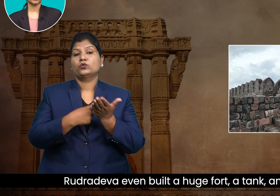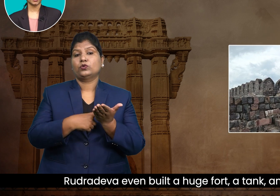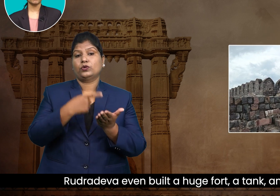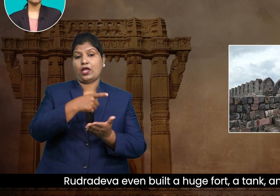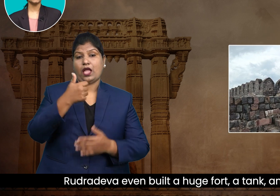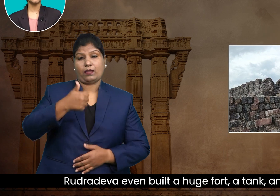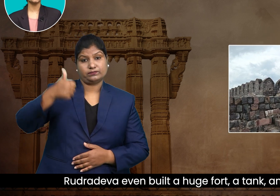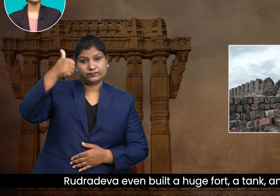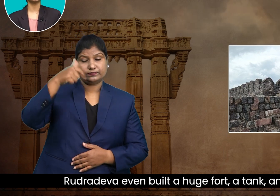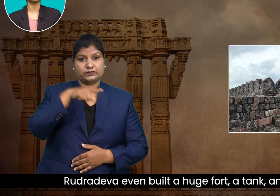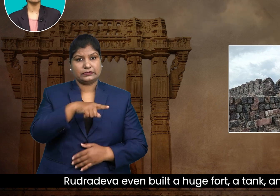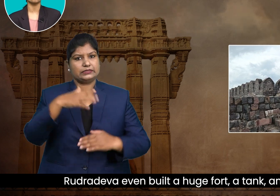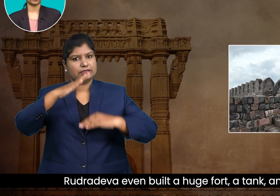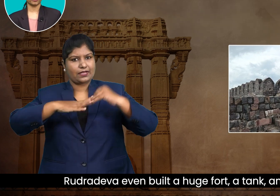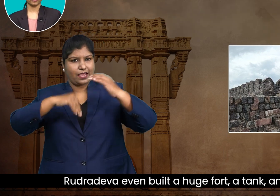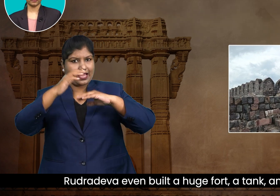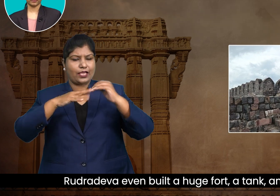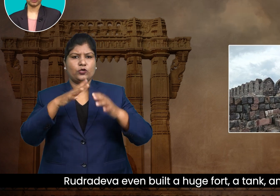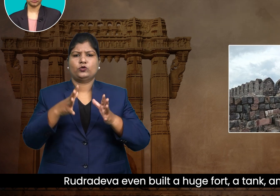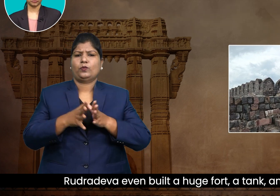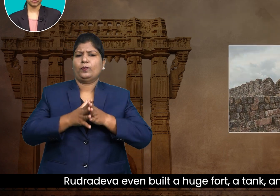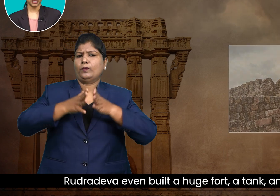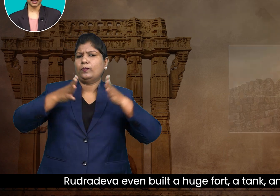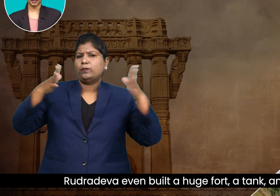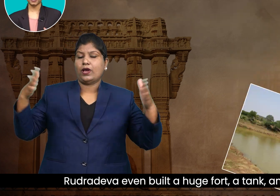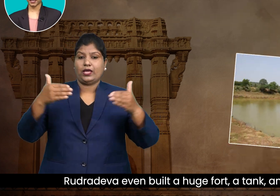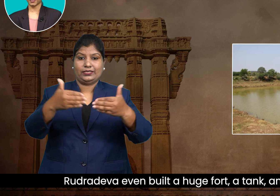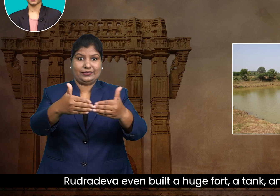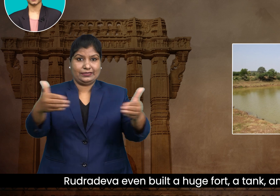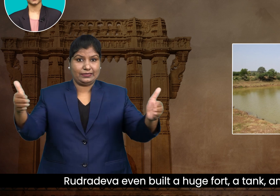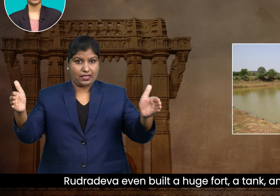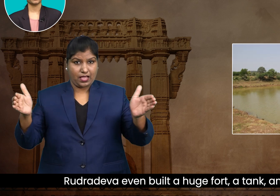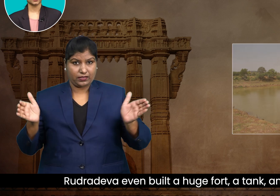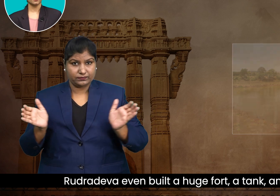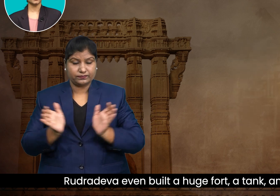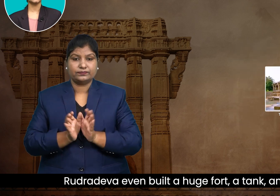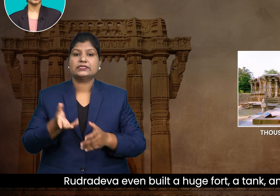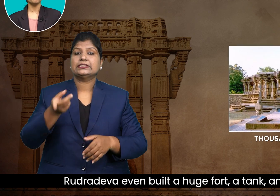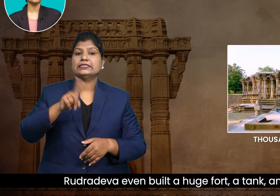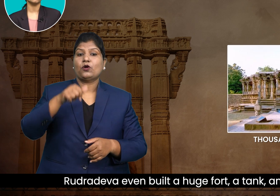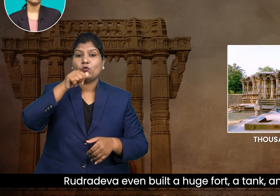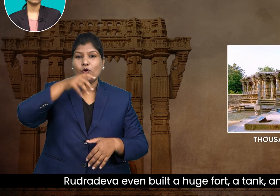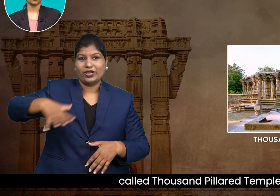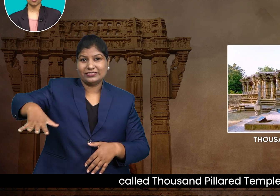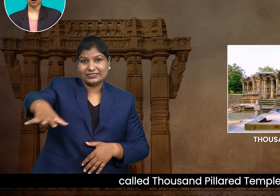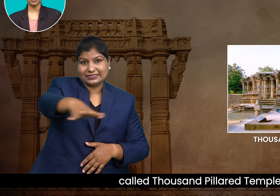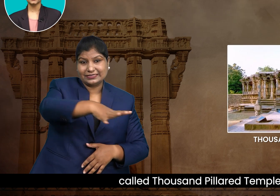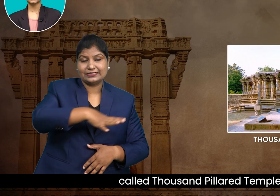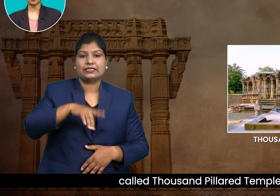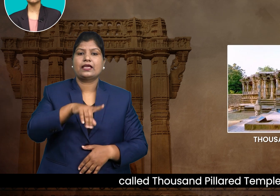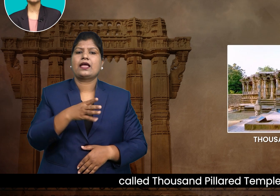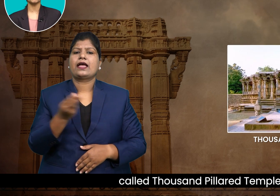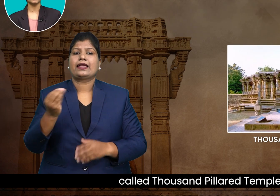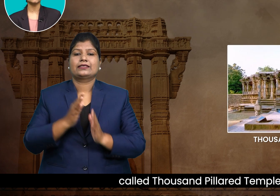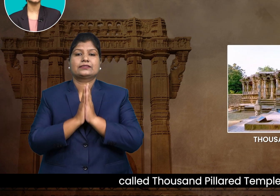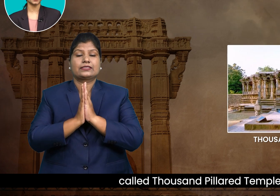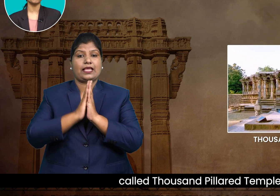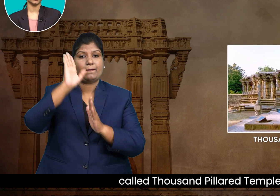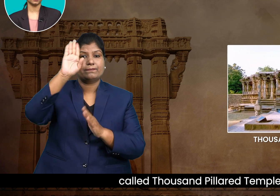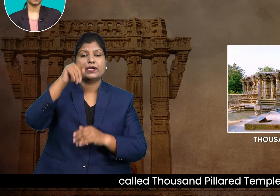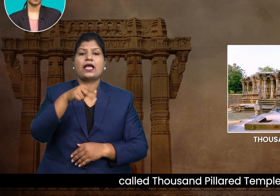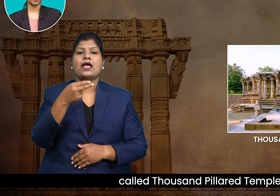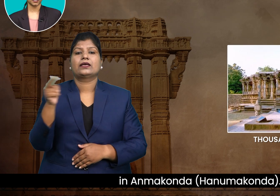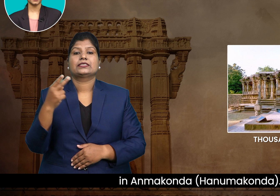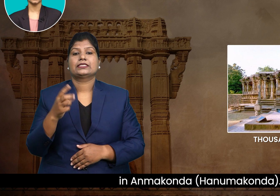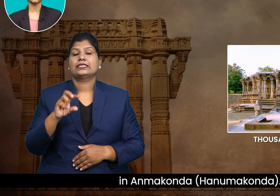Rudradeva even built a huge fort, a tank, a temple called Thousand-Pillared